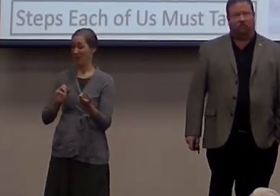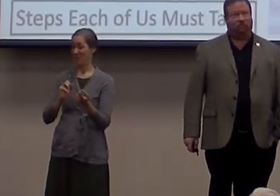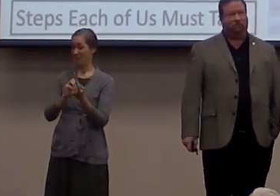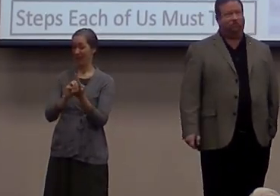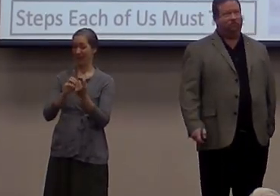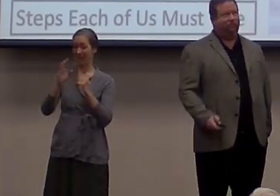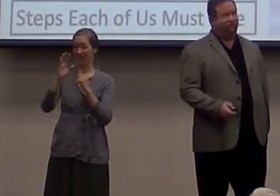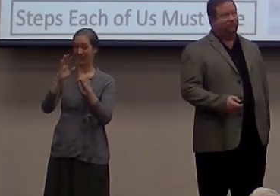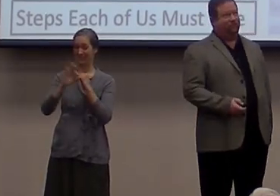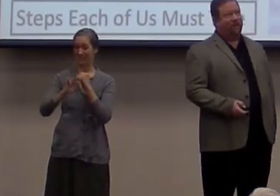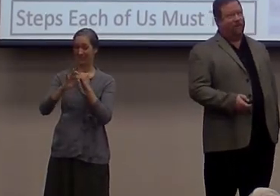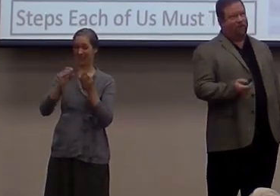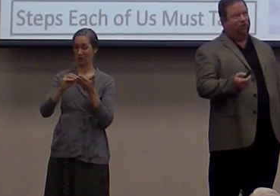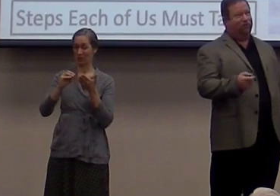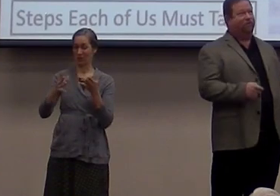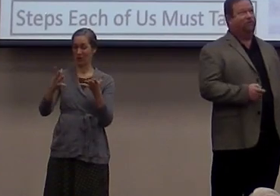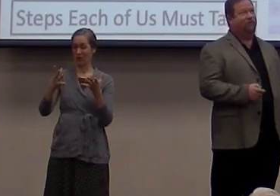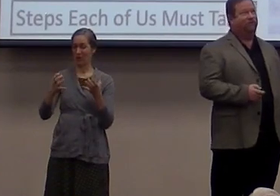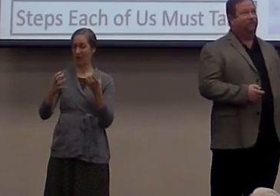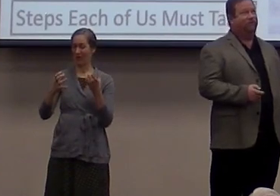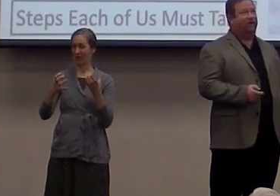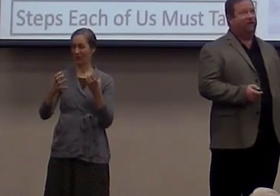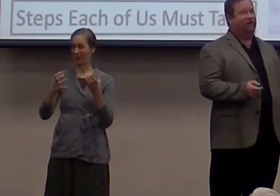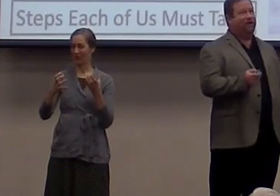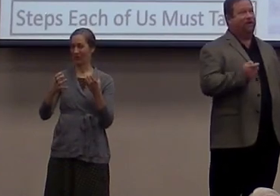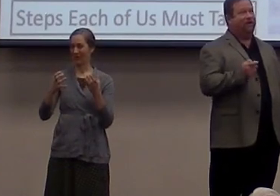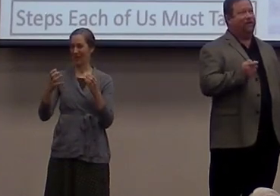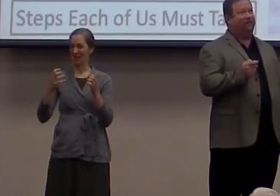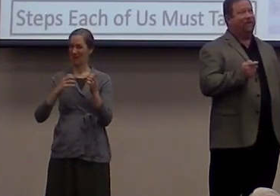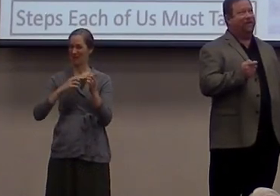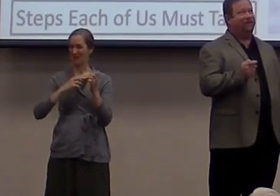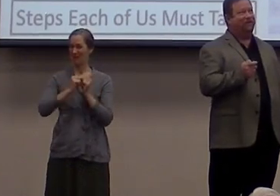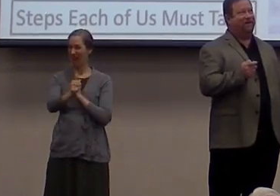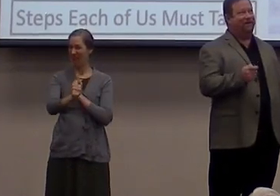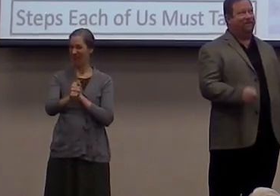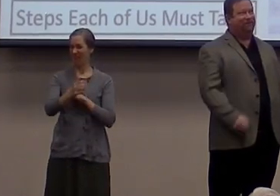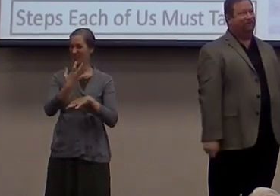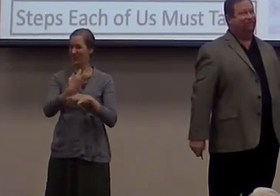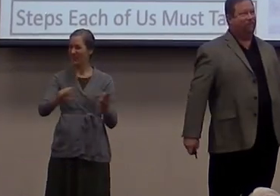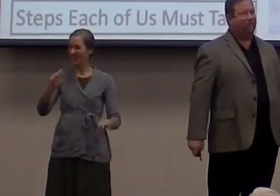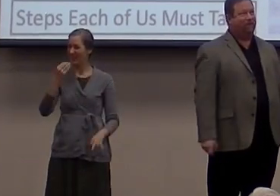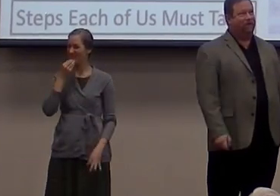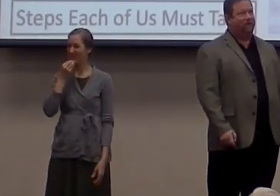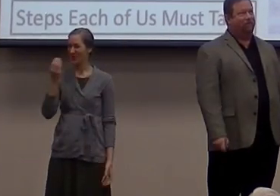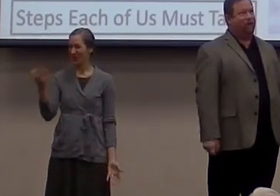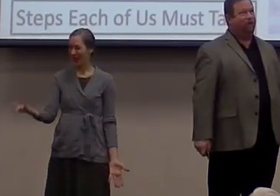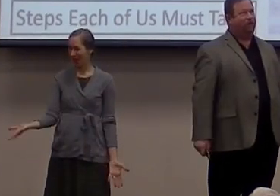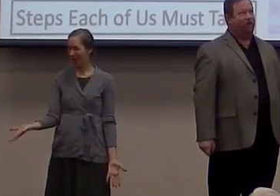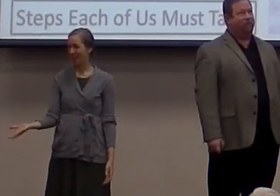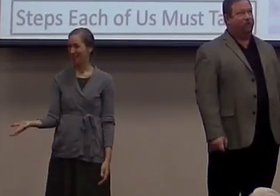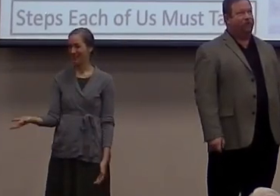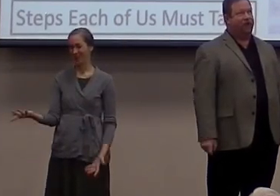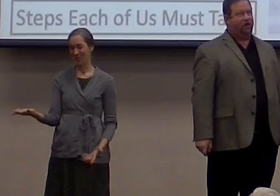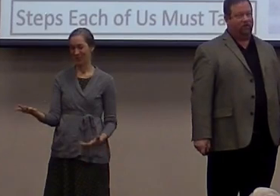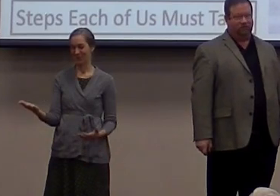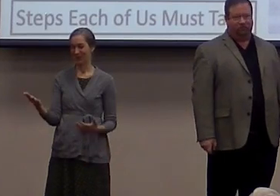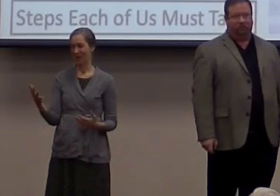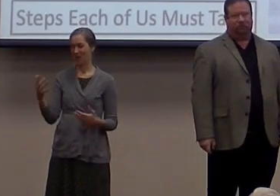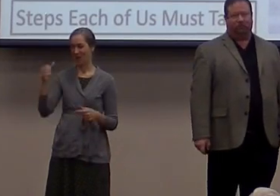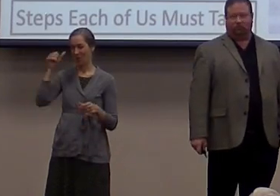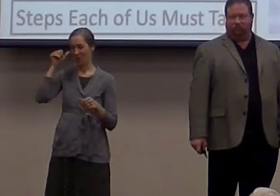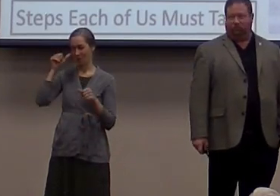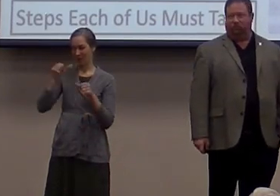meal. Maybe you'll set a new standard that way as well. Remember to fill up your chair.